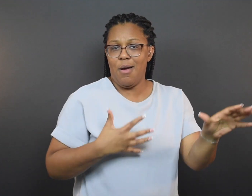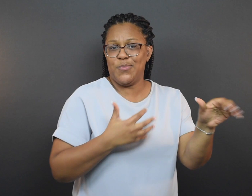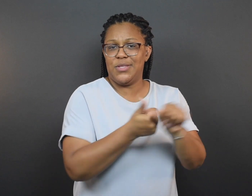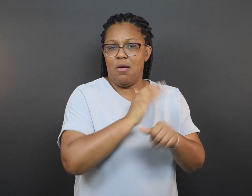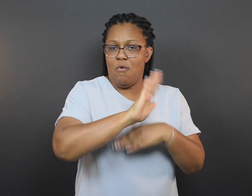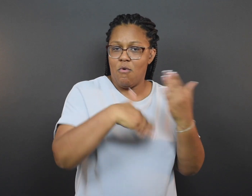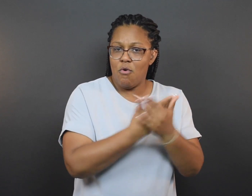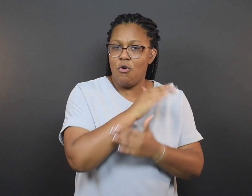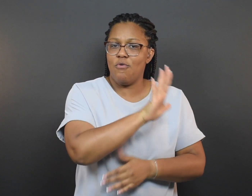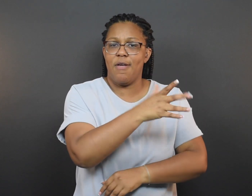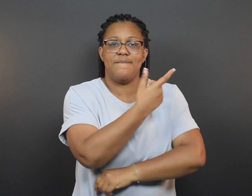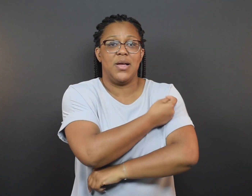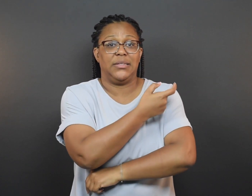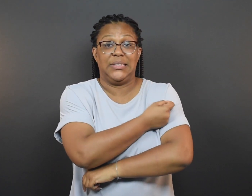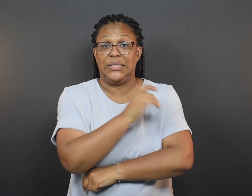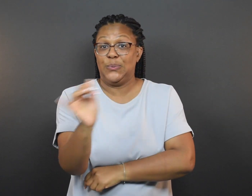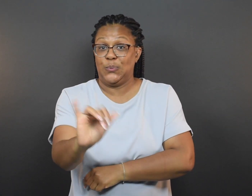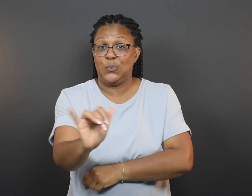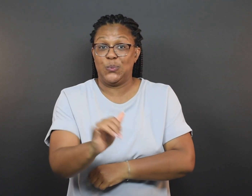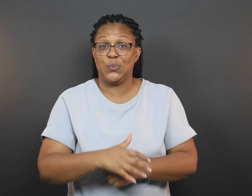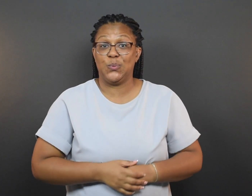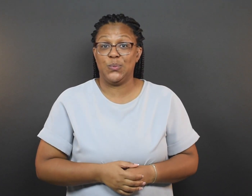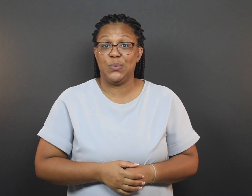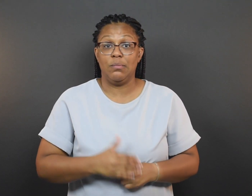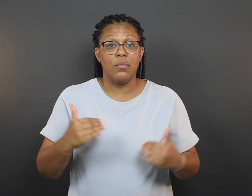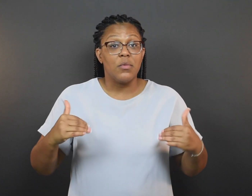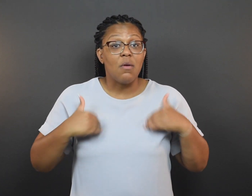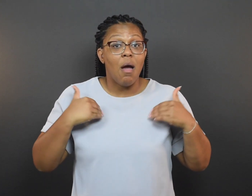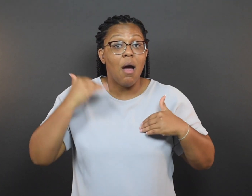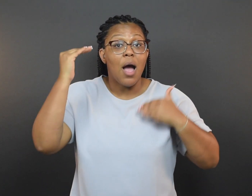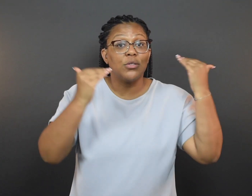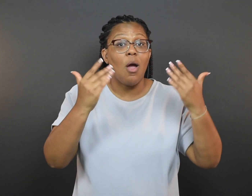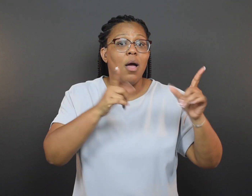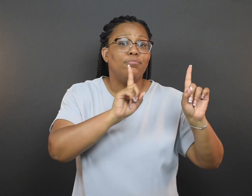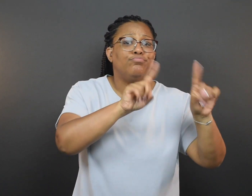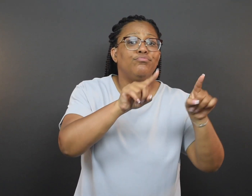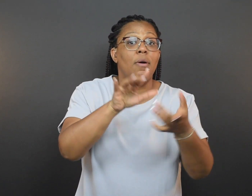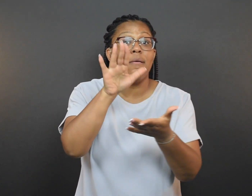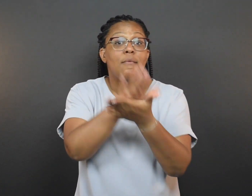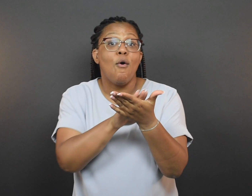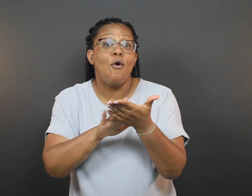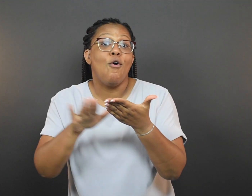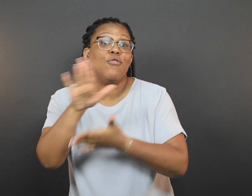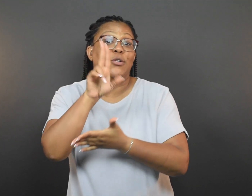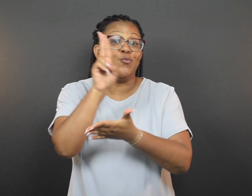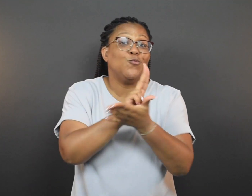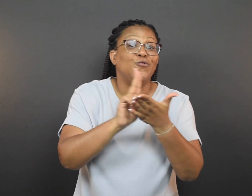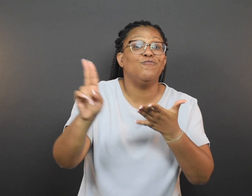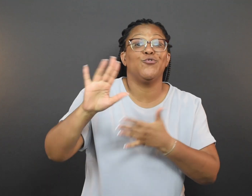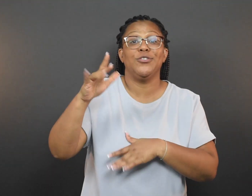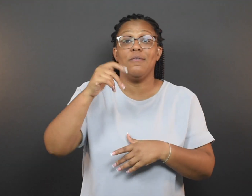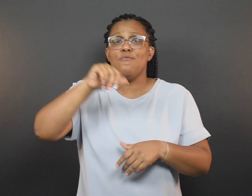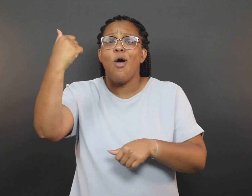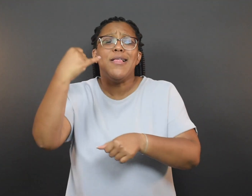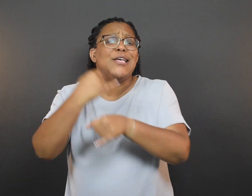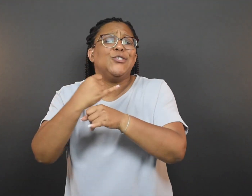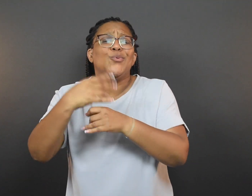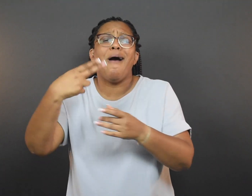date on all their vaccines too. Young adults attending colleges, universities, or